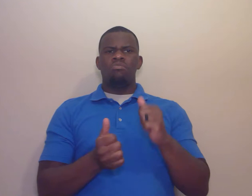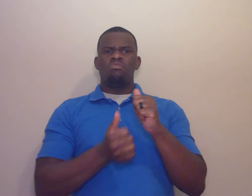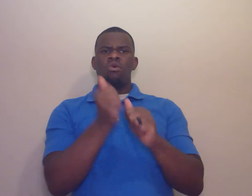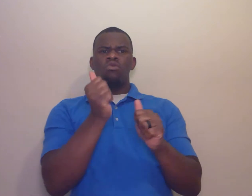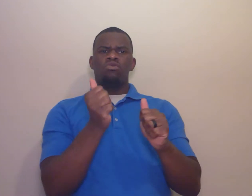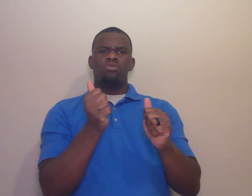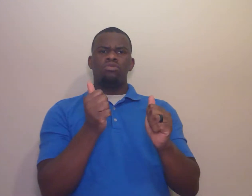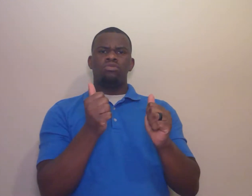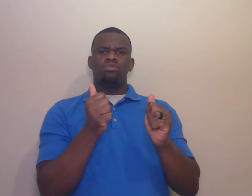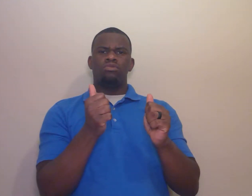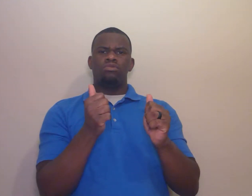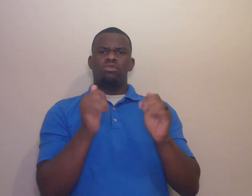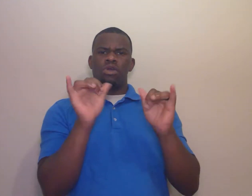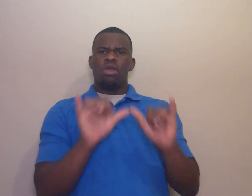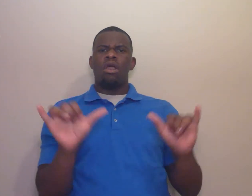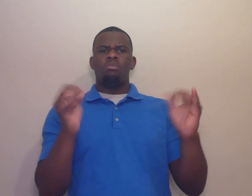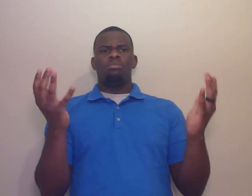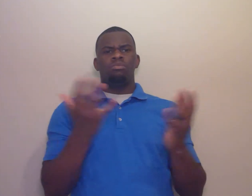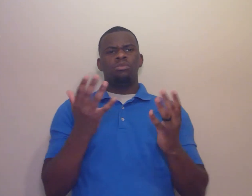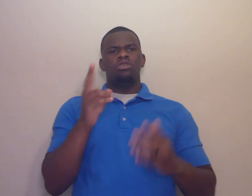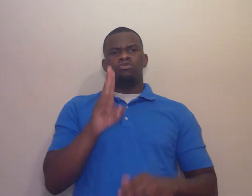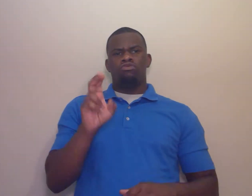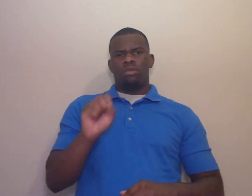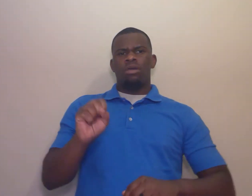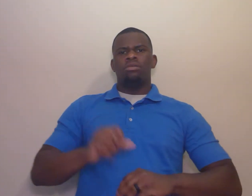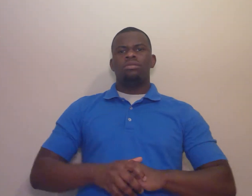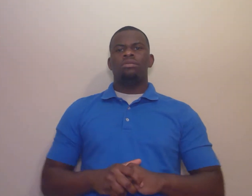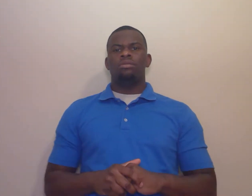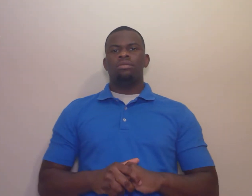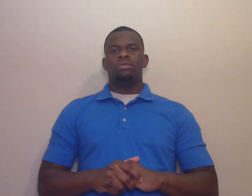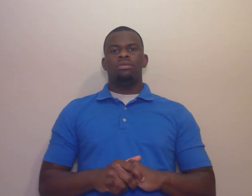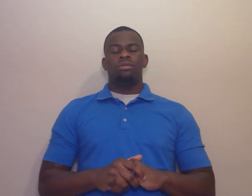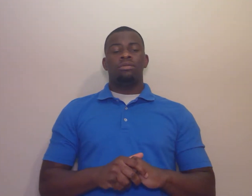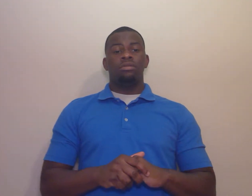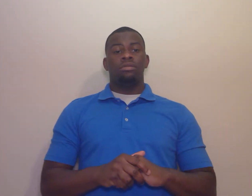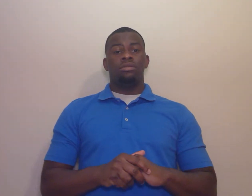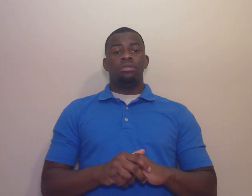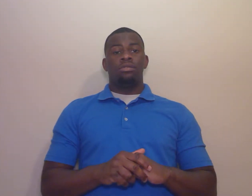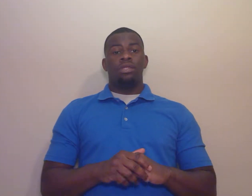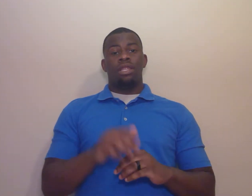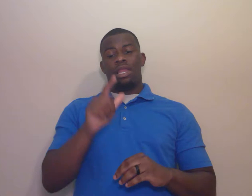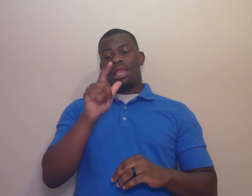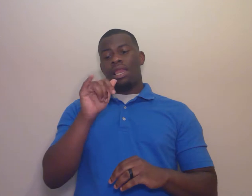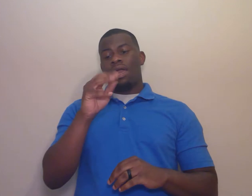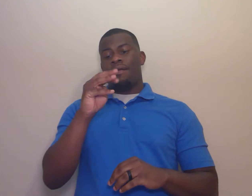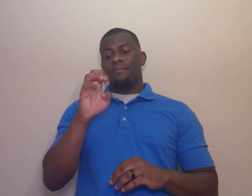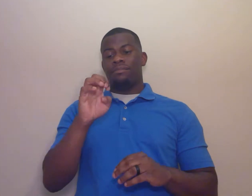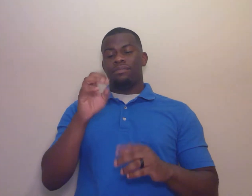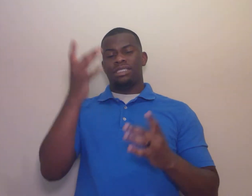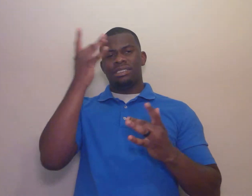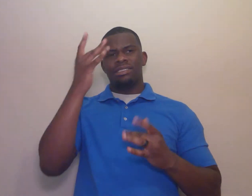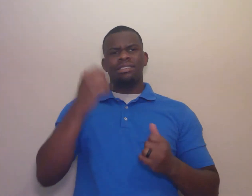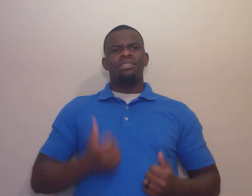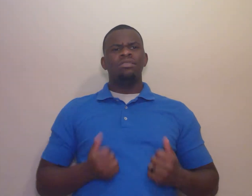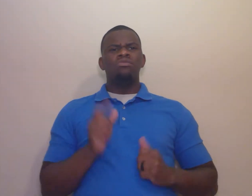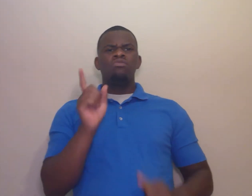mice, birds, deer, and other animals that ticks like to feed on, but it finds its way to humans when infected